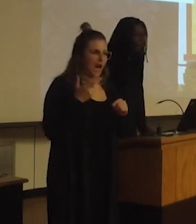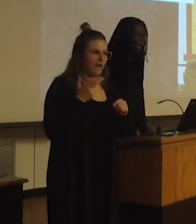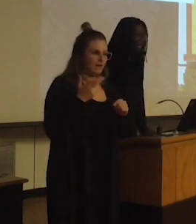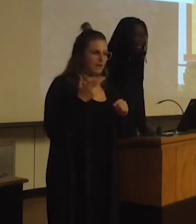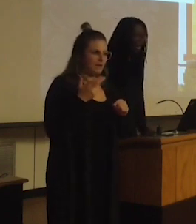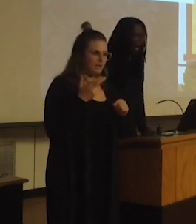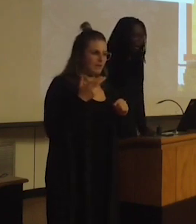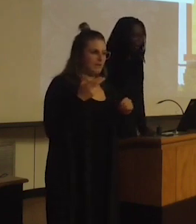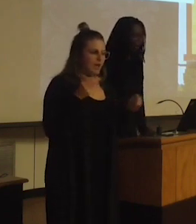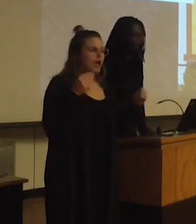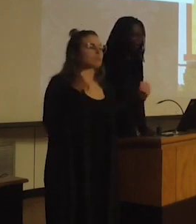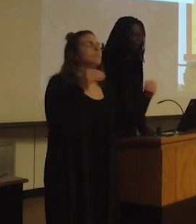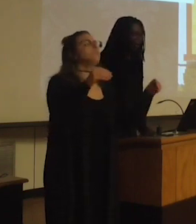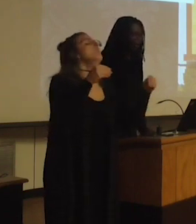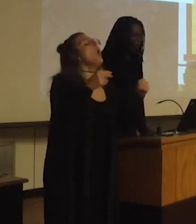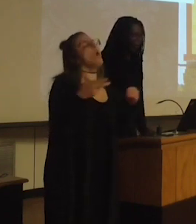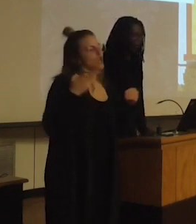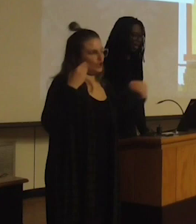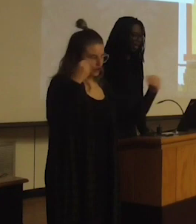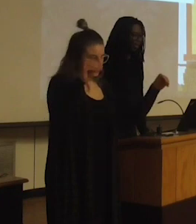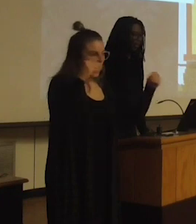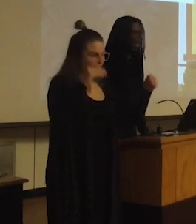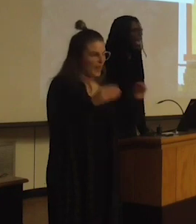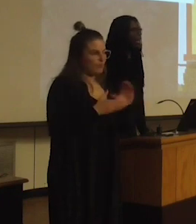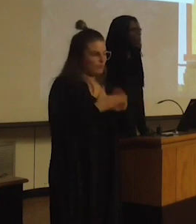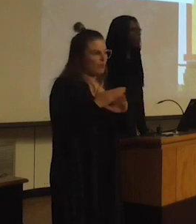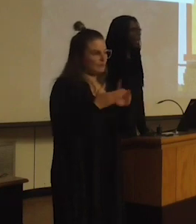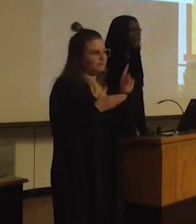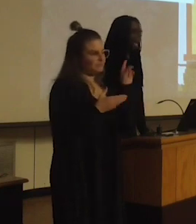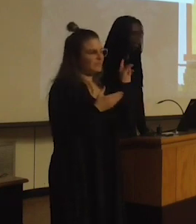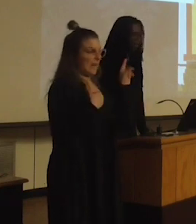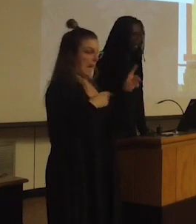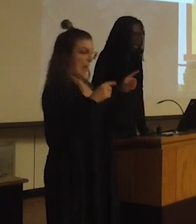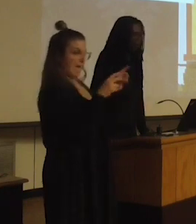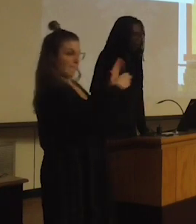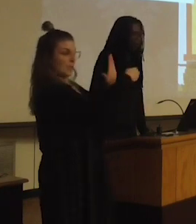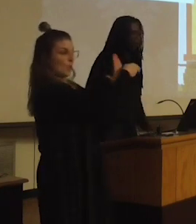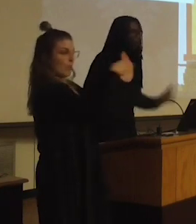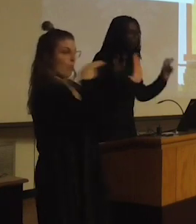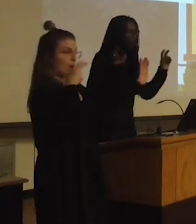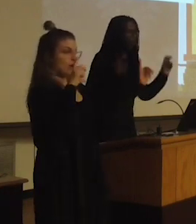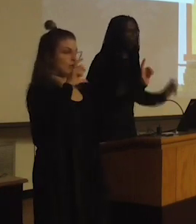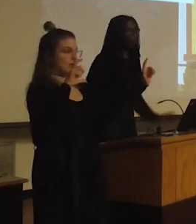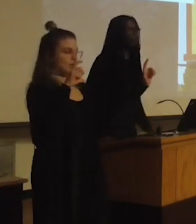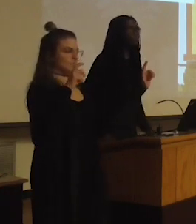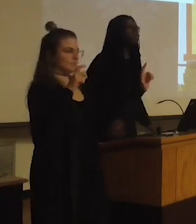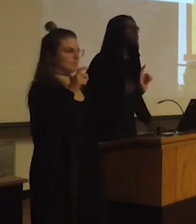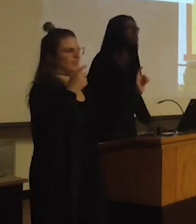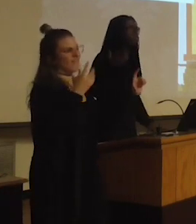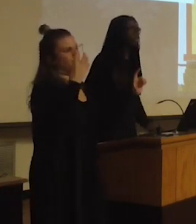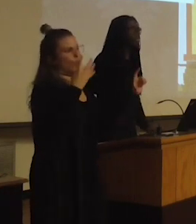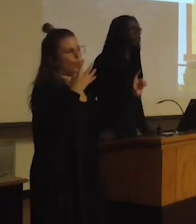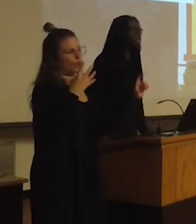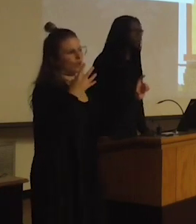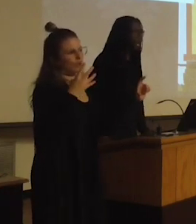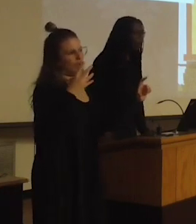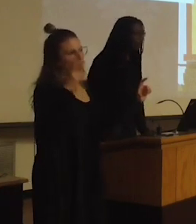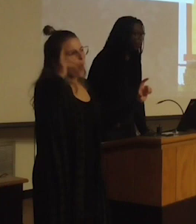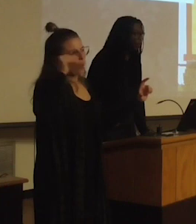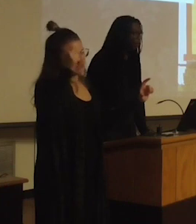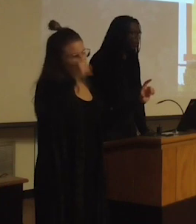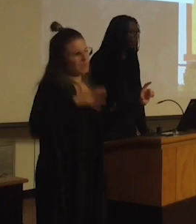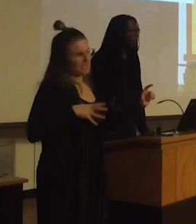advertising campaign. There was a billboard that they had up on a highway with the quote Four Horsemen, which are of course the